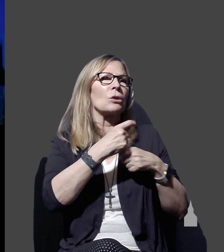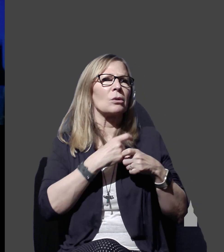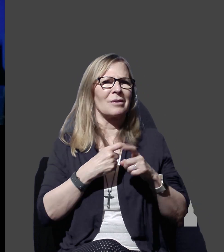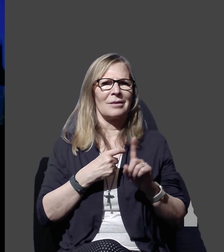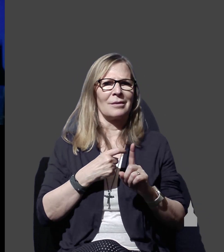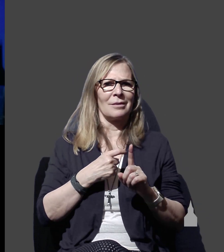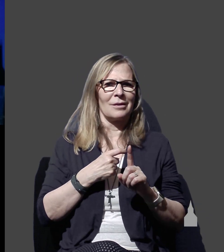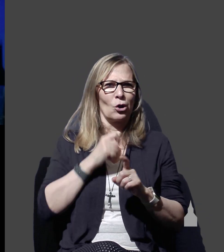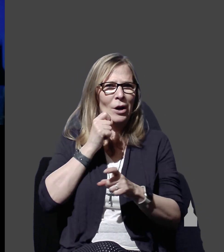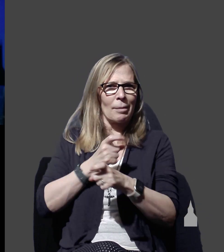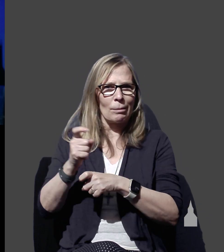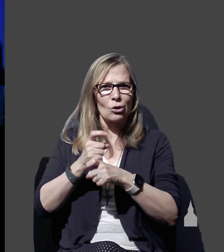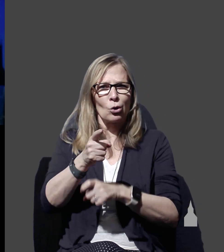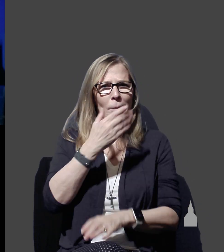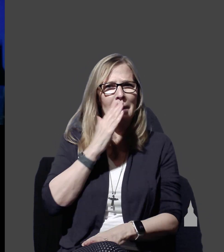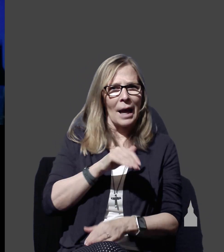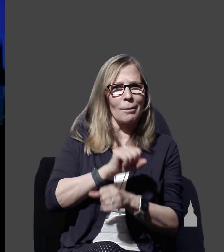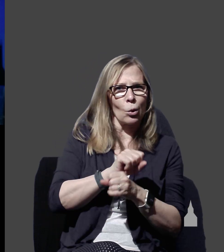There's a difference.